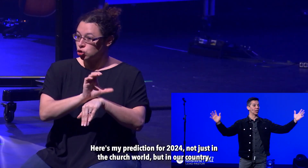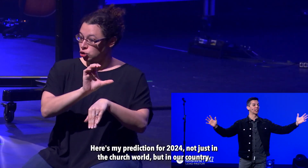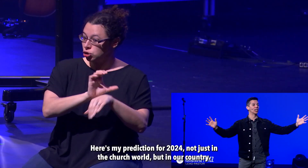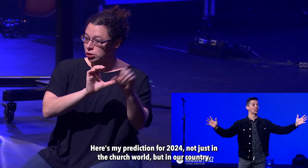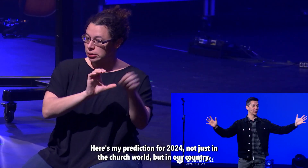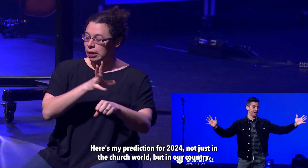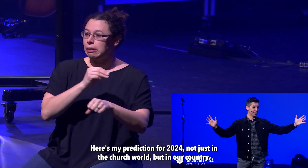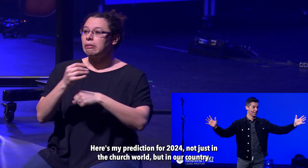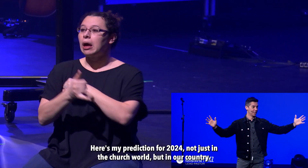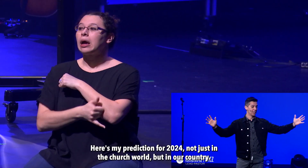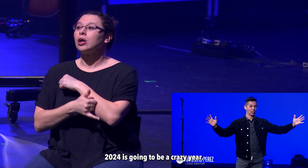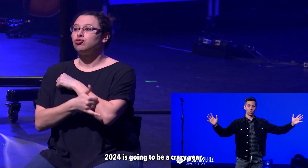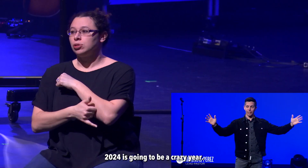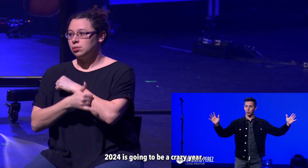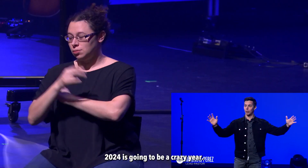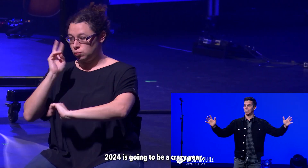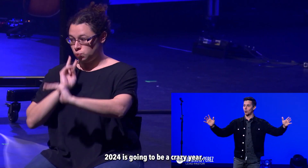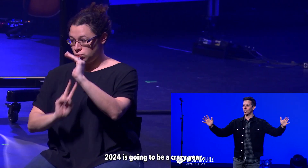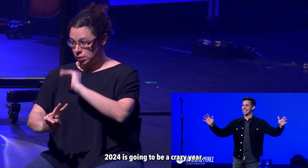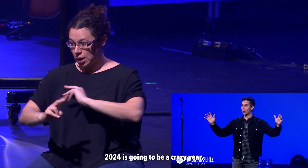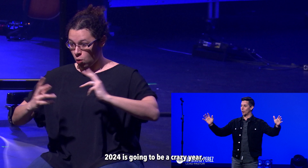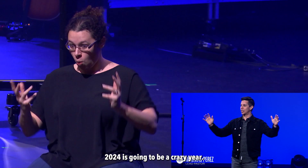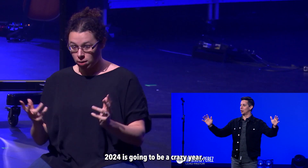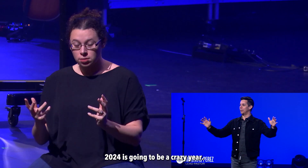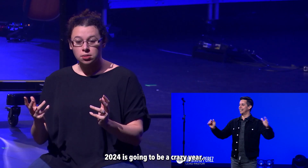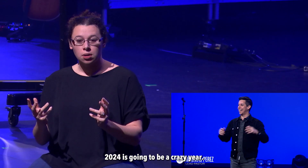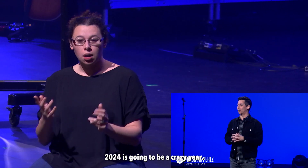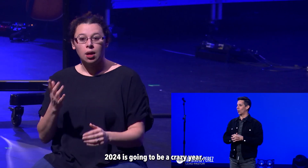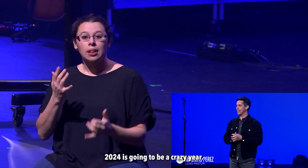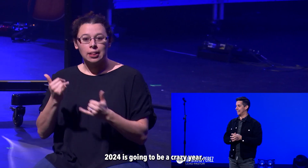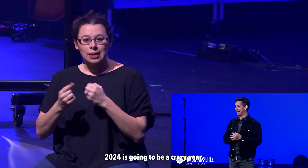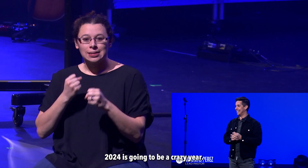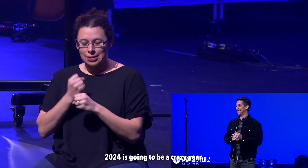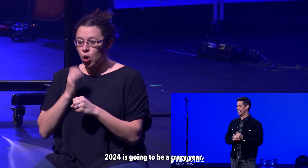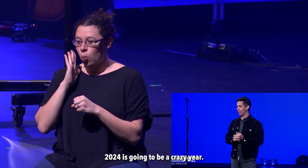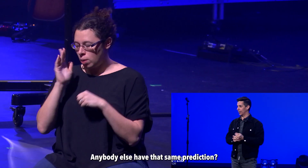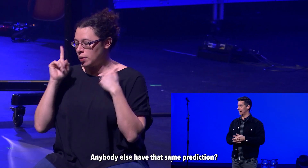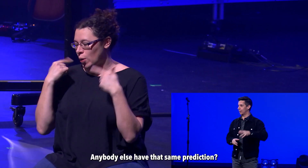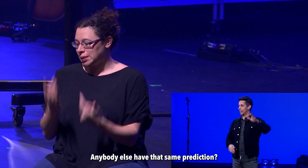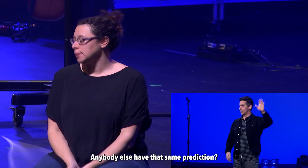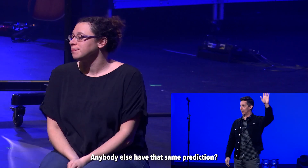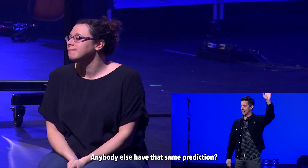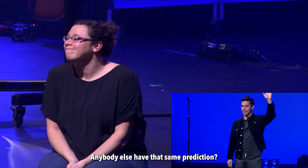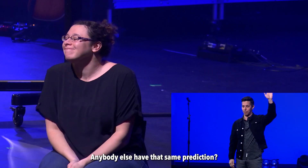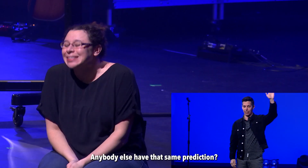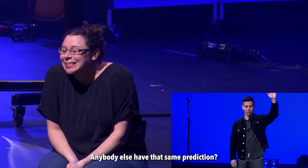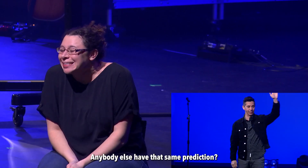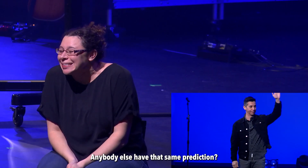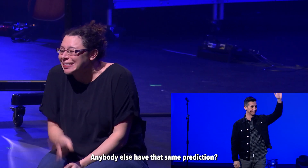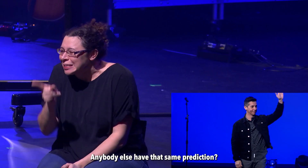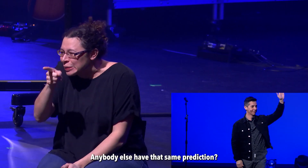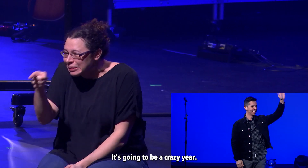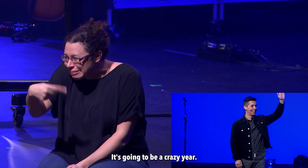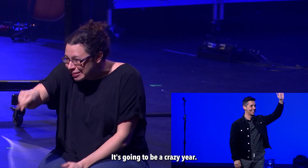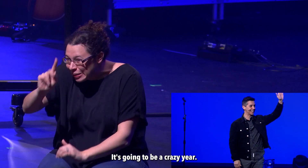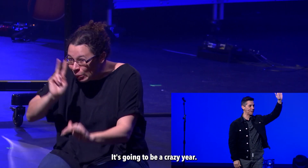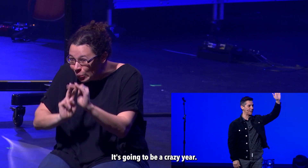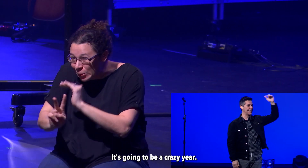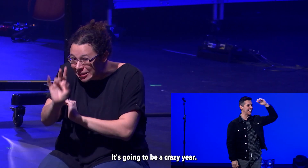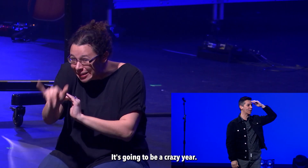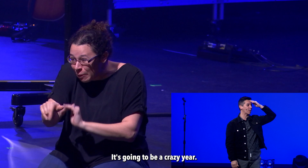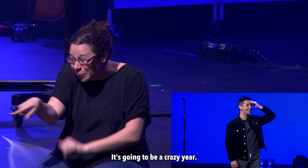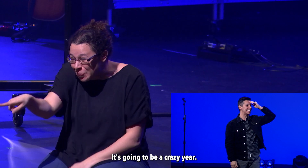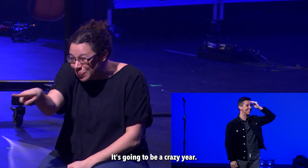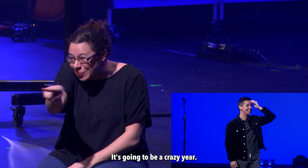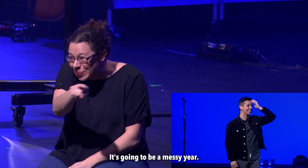in our country. 2024 is going to be a crazy year. Anybody else have that same prediction? It's going to be